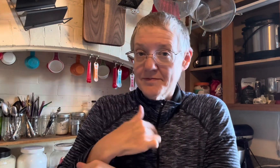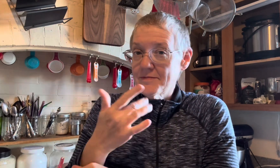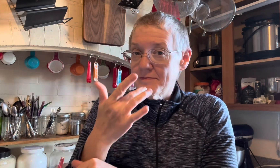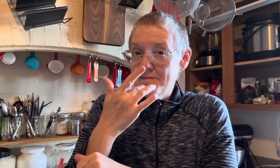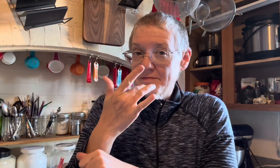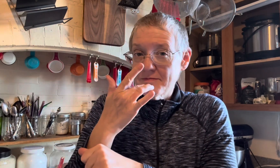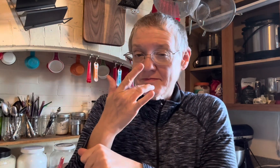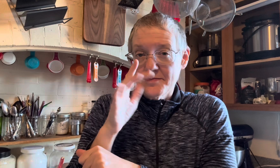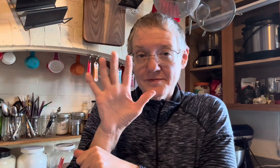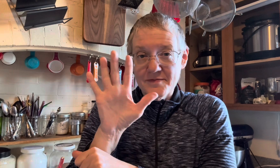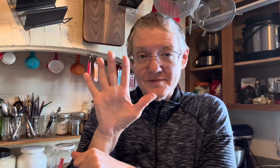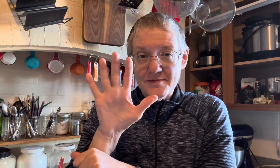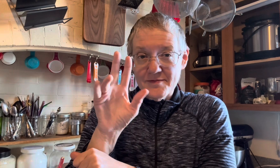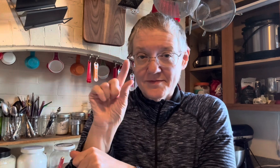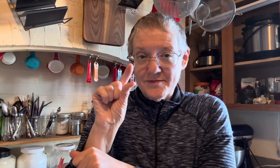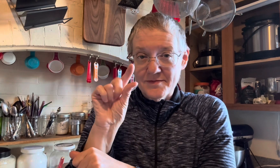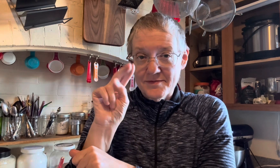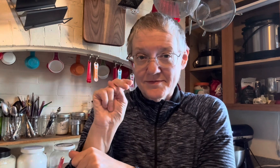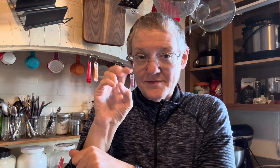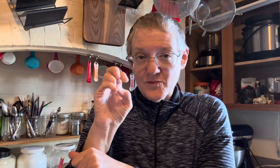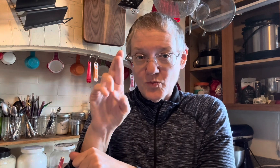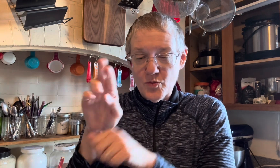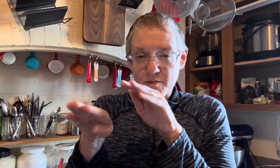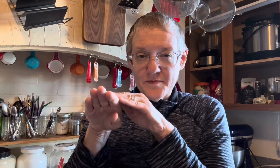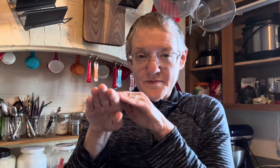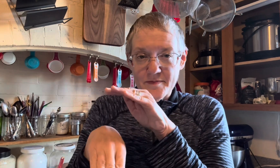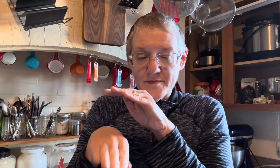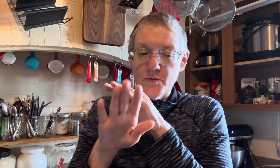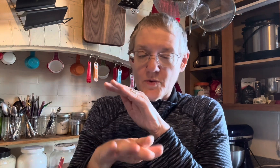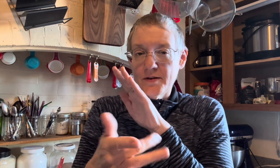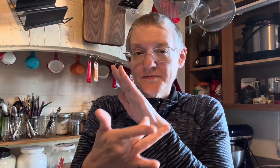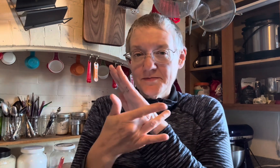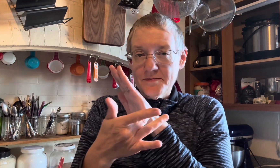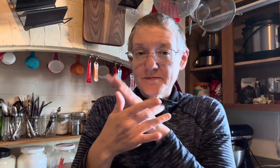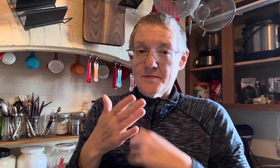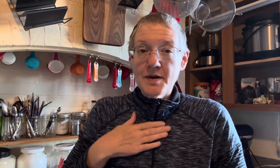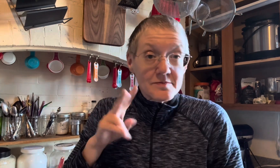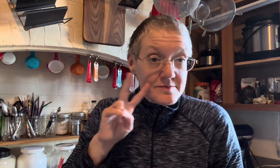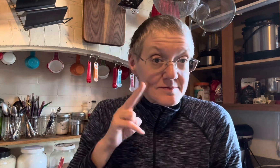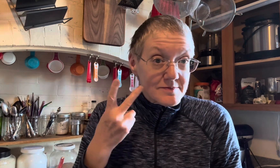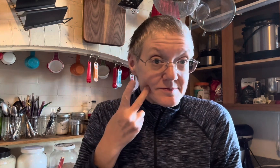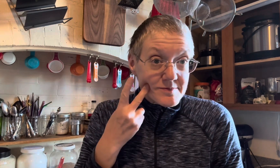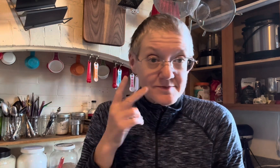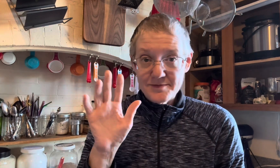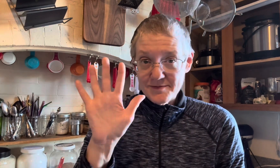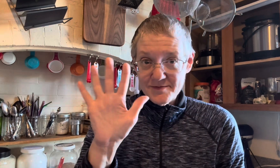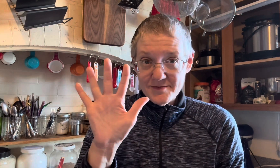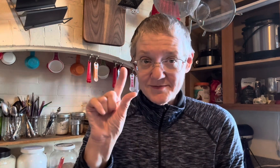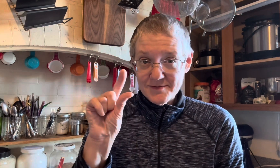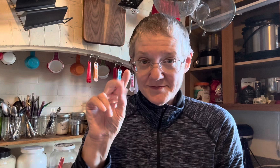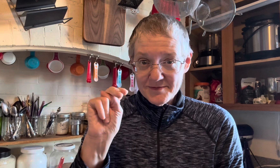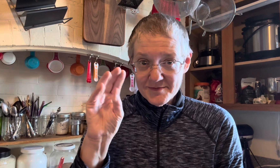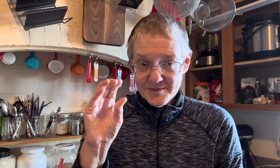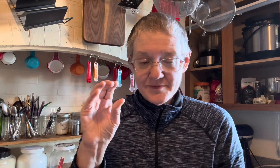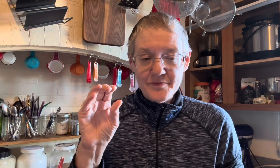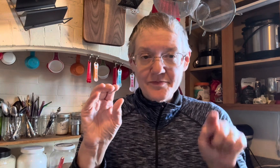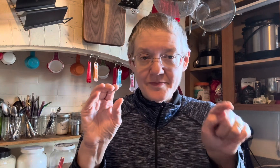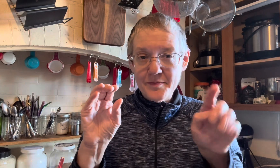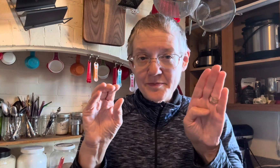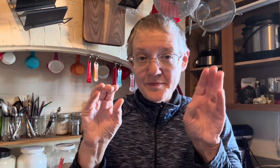meal, I prefer about 5 net carbs. Well, technically, the vegetables is 5 net